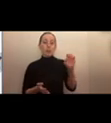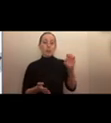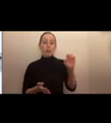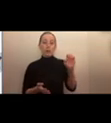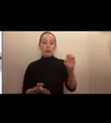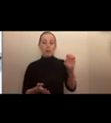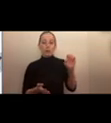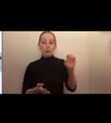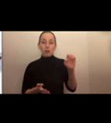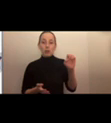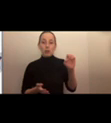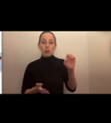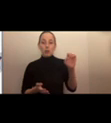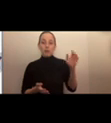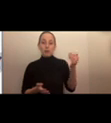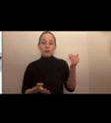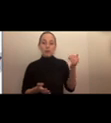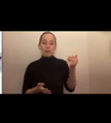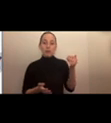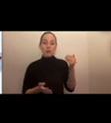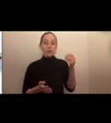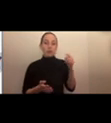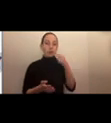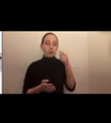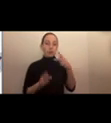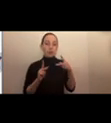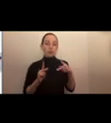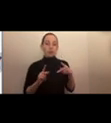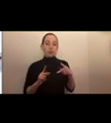42,815 hearing people took that survey.